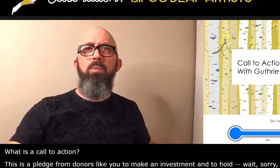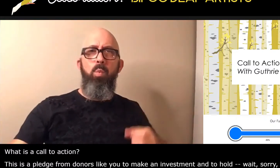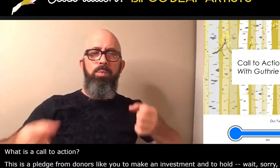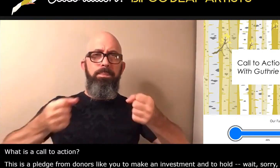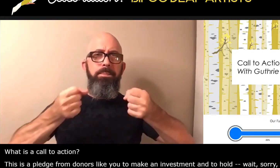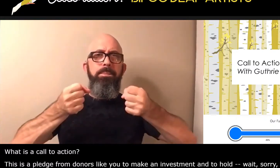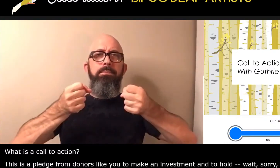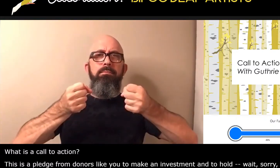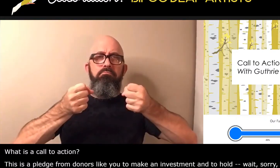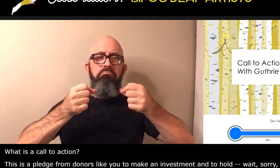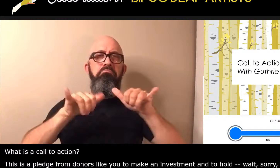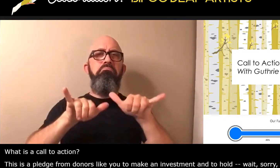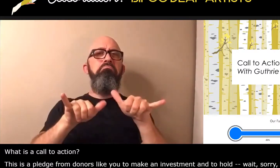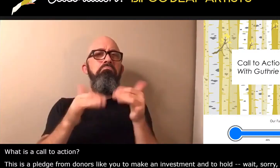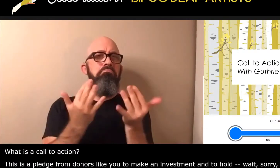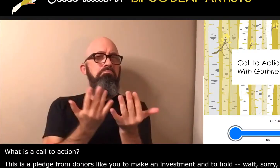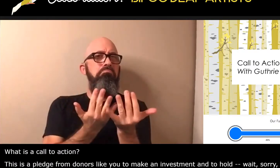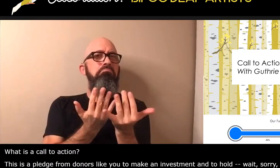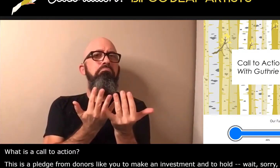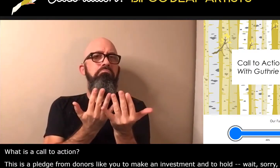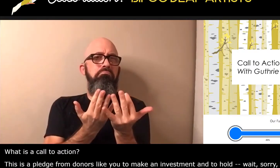for technical difficulties.